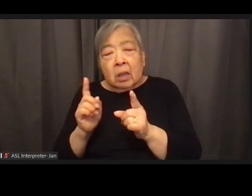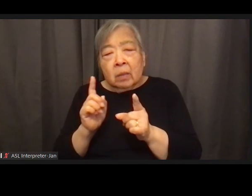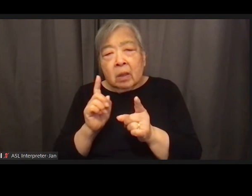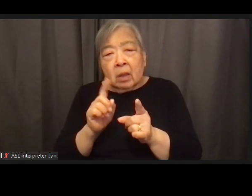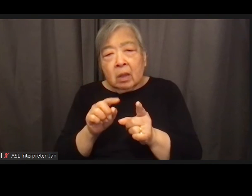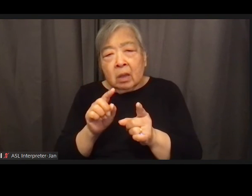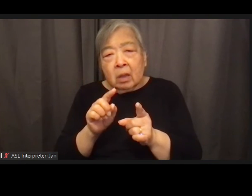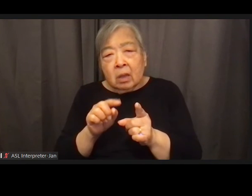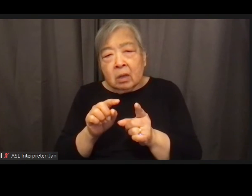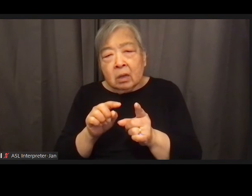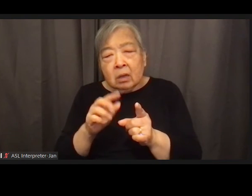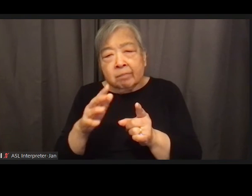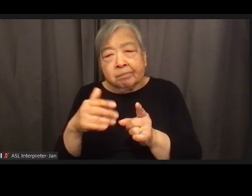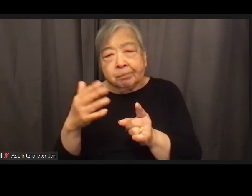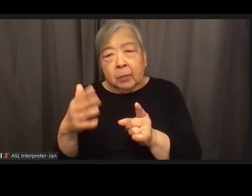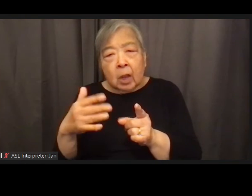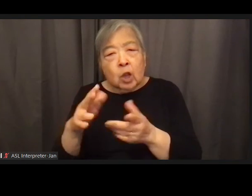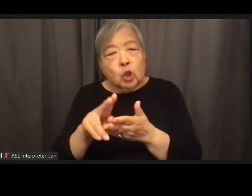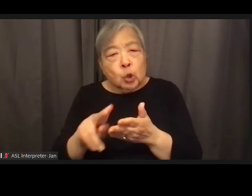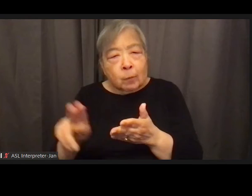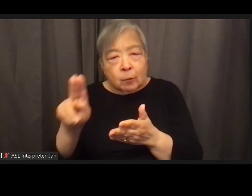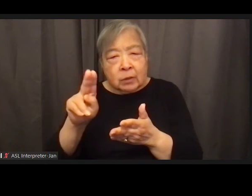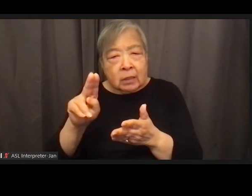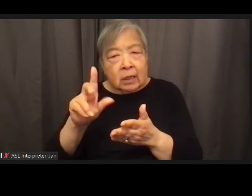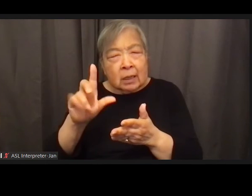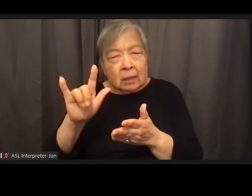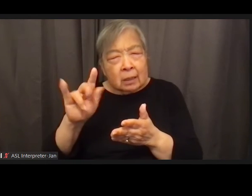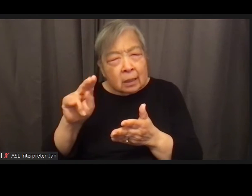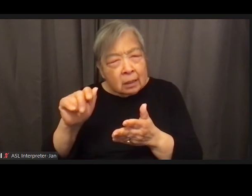And then in that university, Lina, in Delhi,